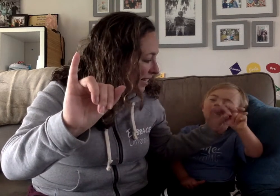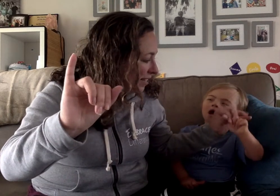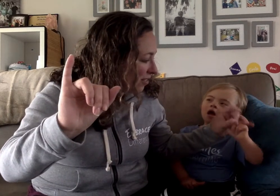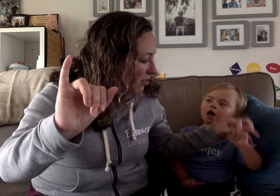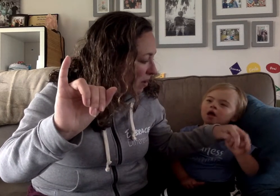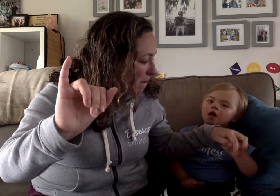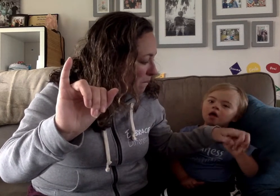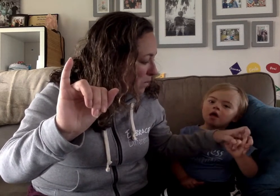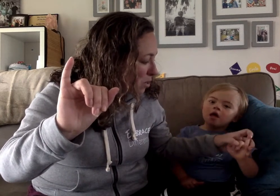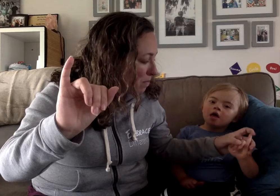This one. Boop.